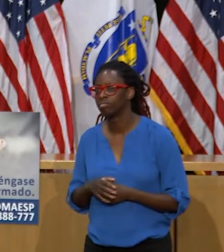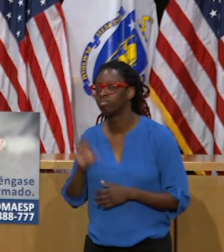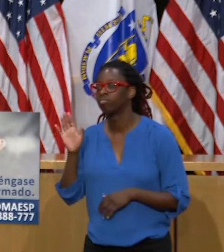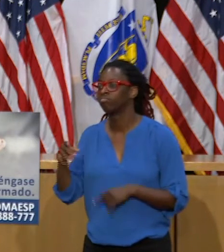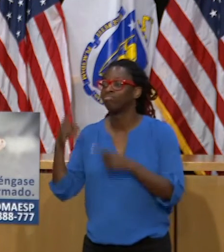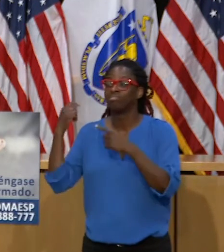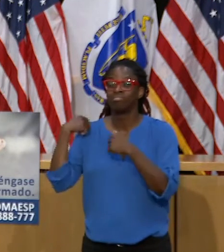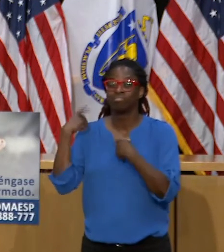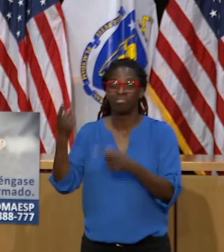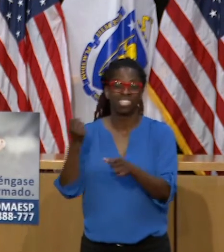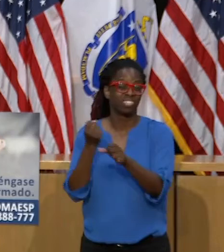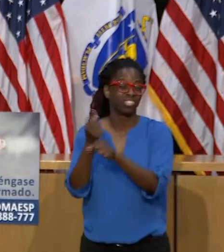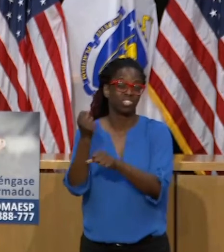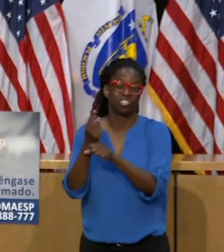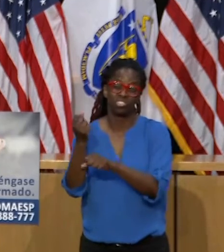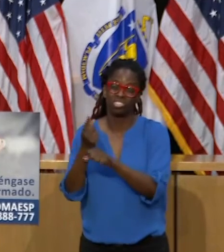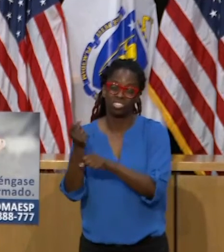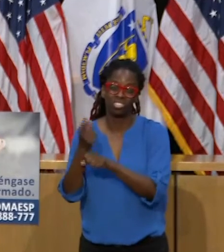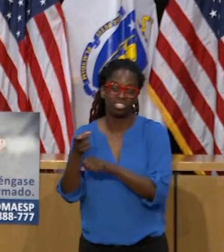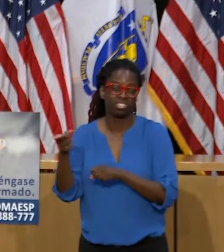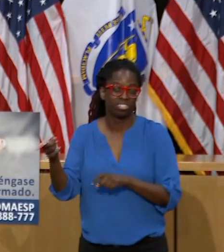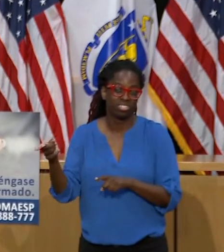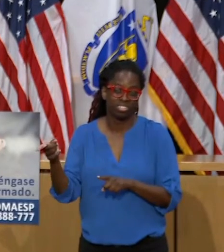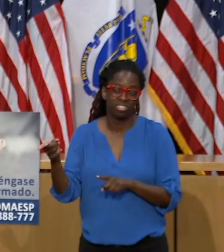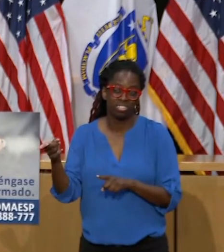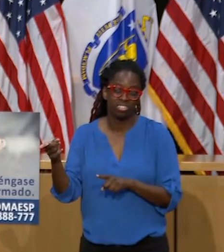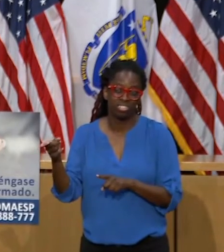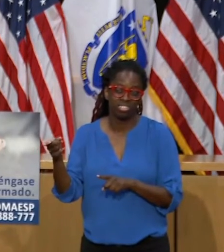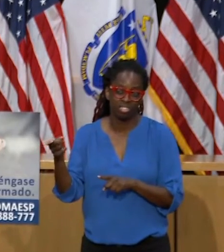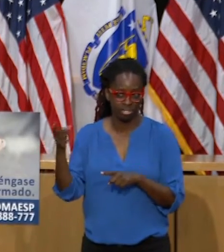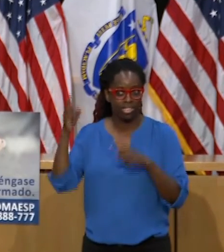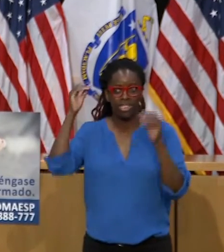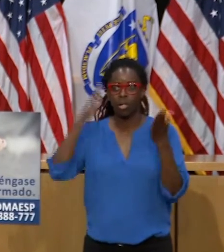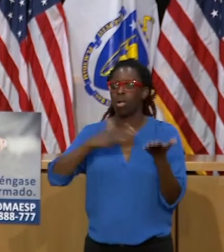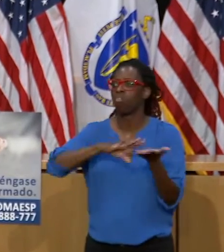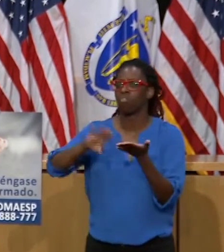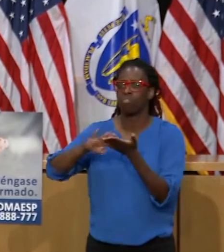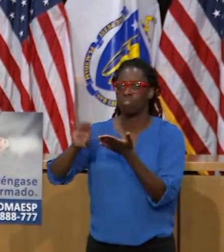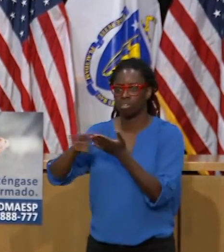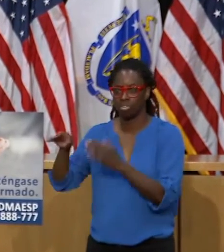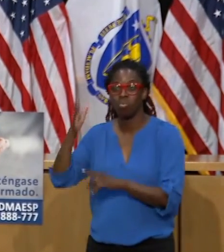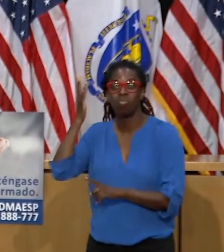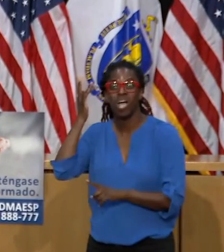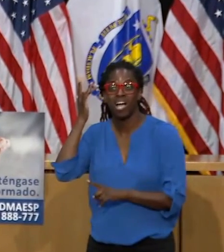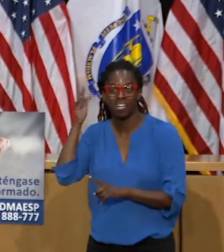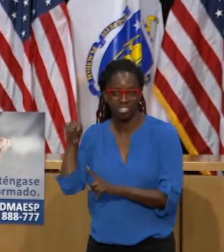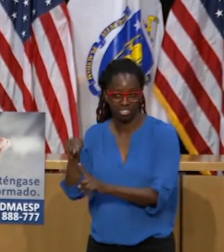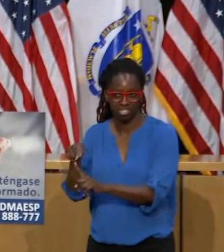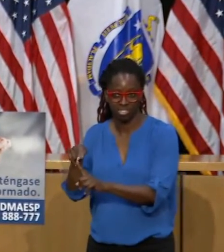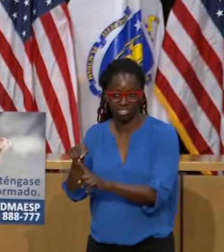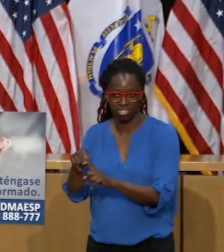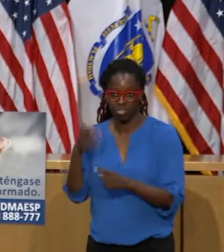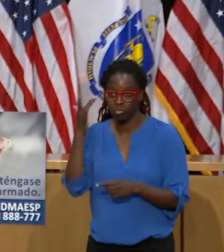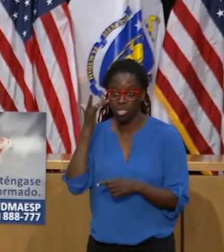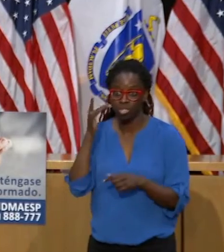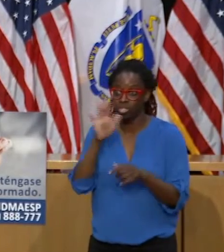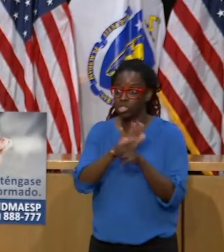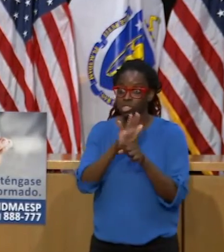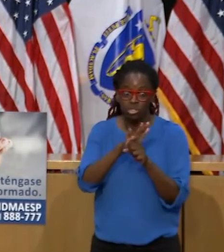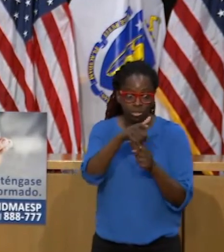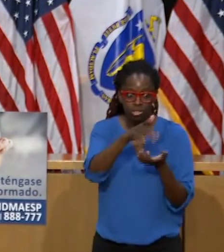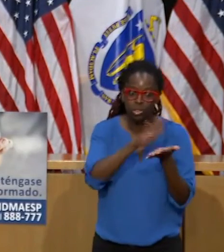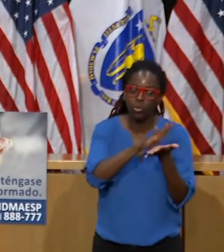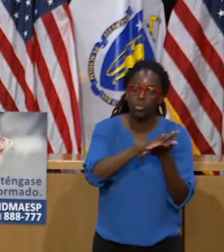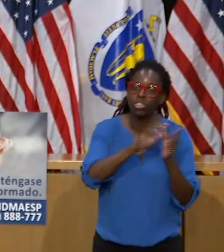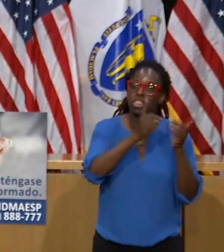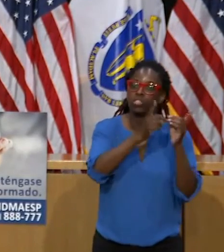I do think there's been a spike this year because there is concern perhaps from districts that the budget is unclear. In the past,